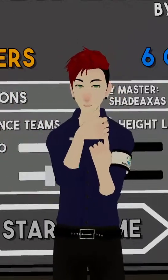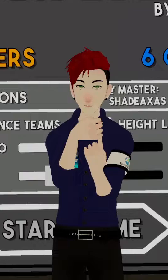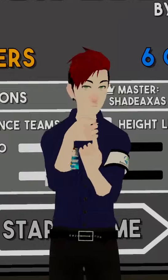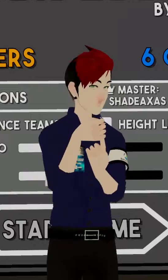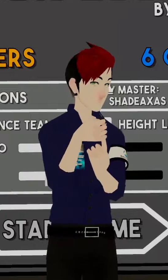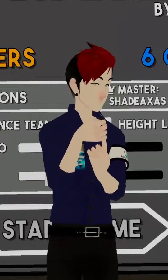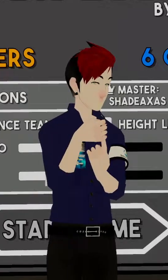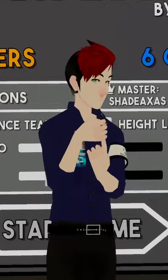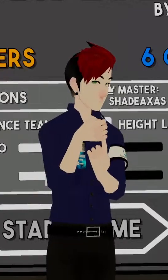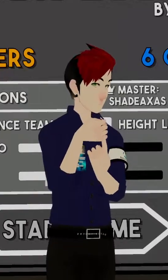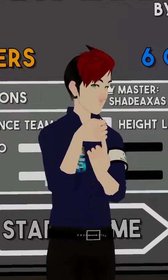them.